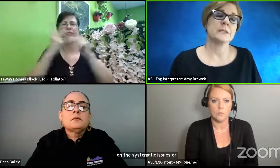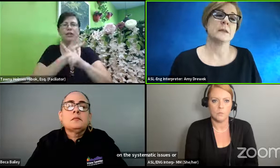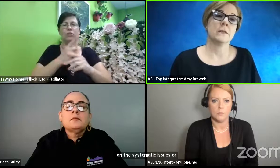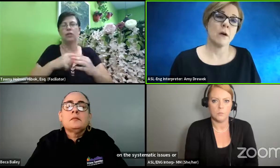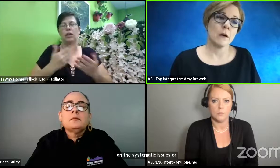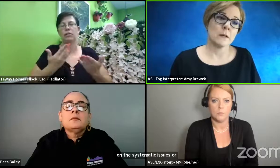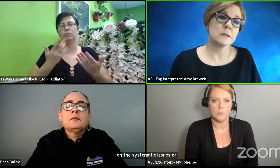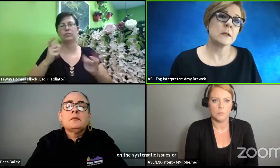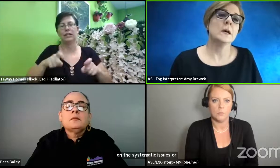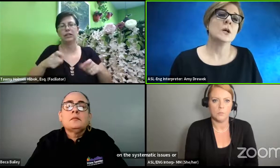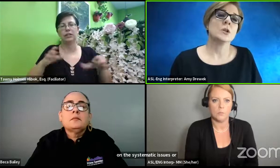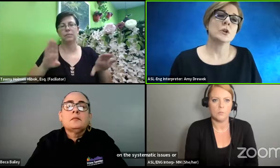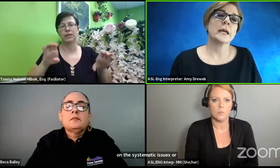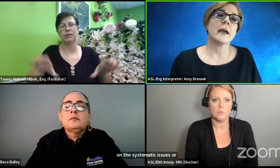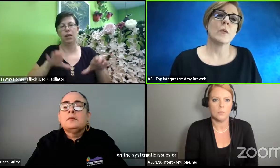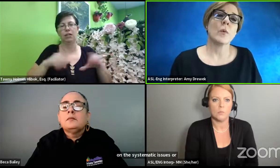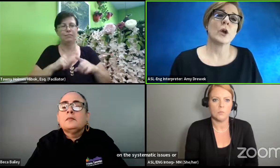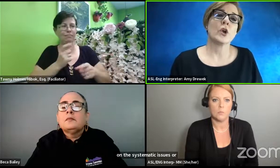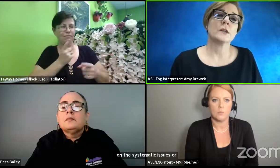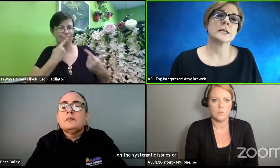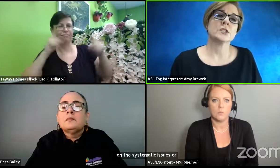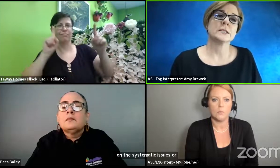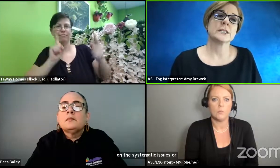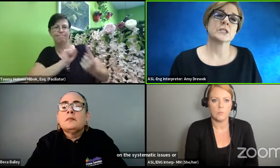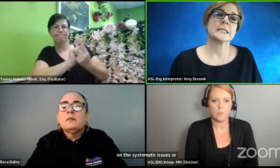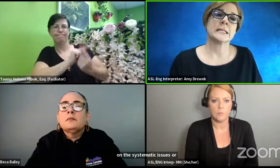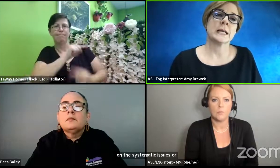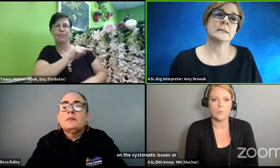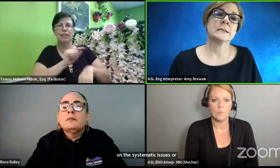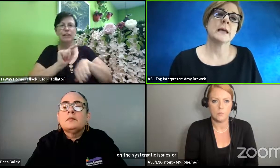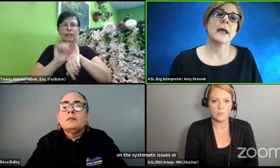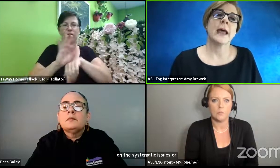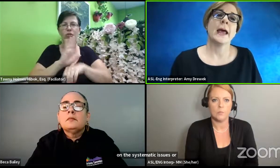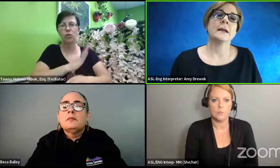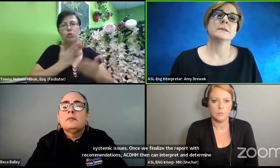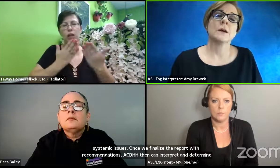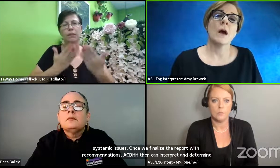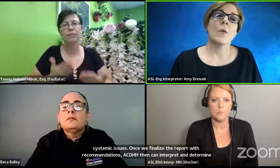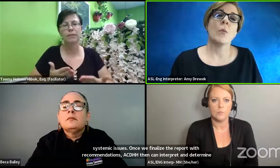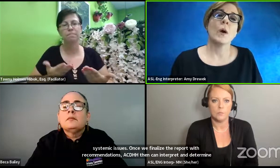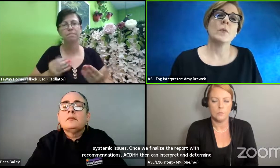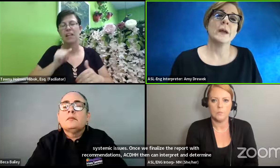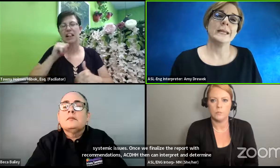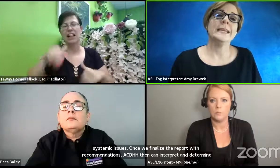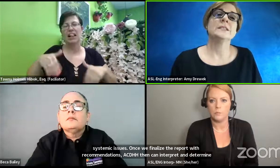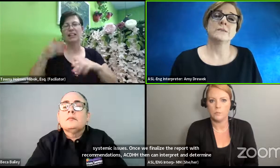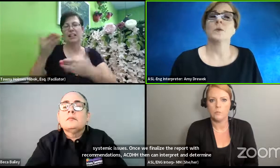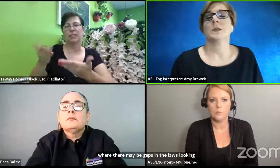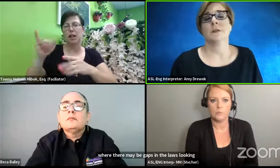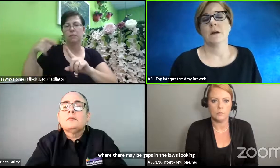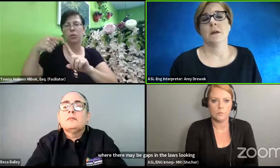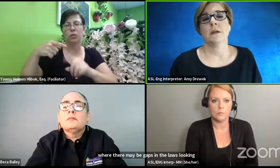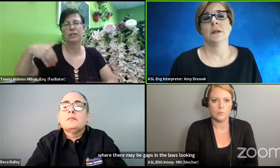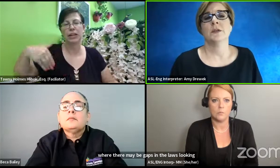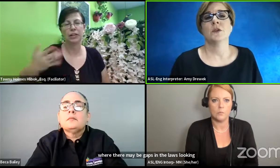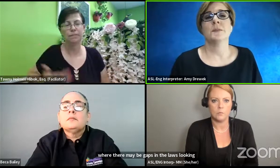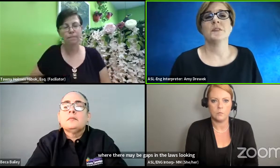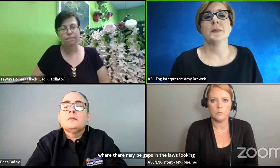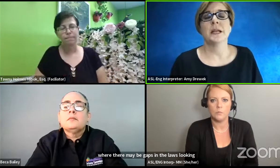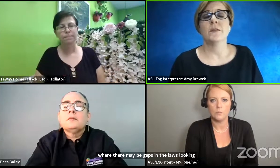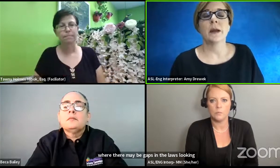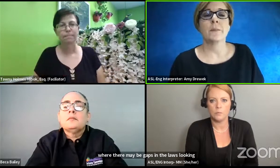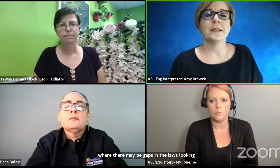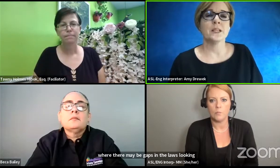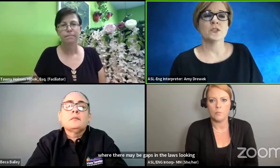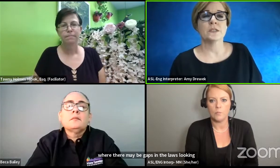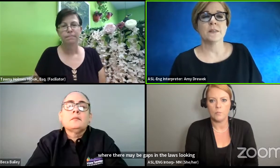be gaps in the laws, looking at what current legislation says and what we need to focus on in terms